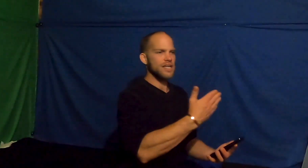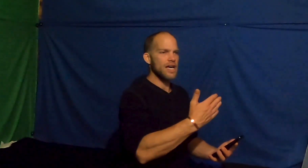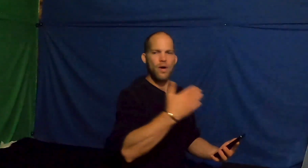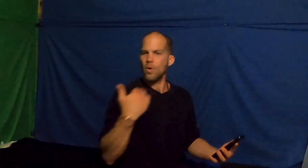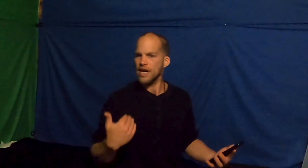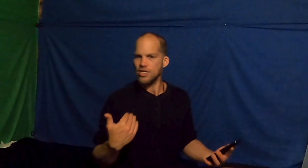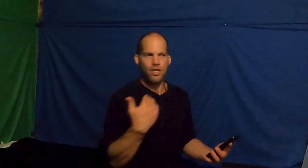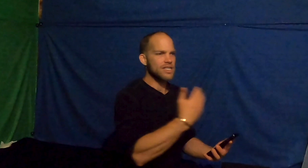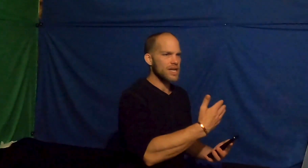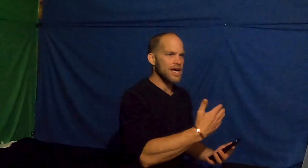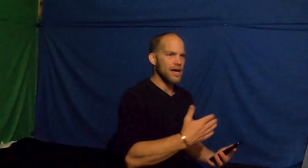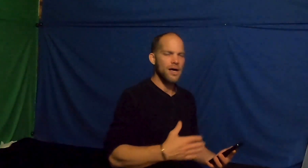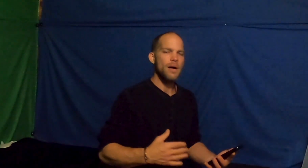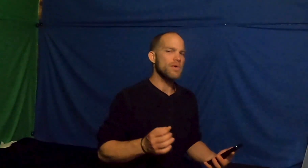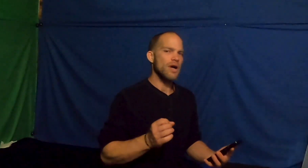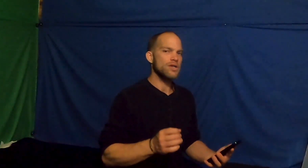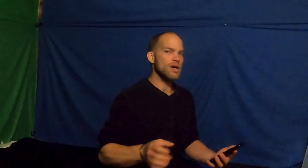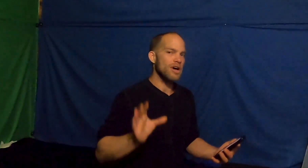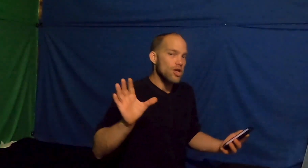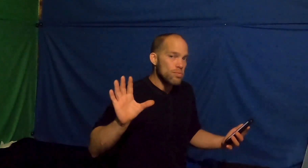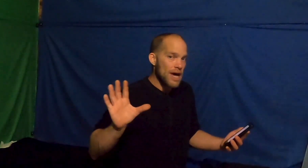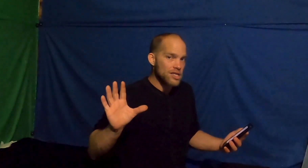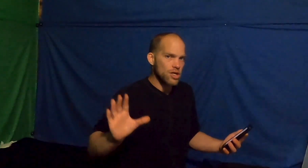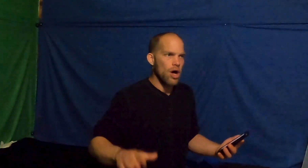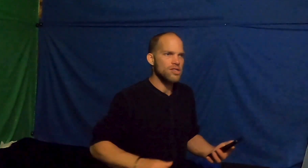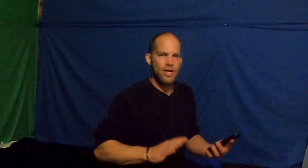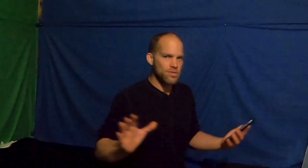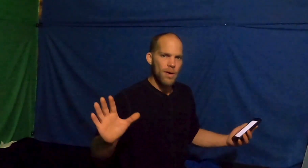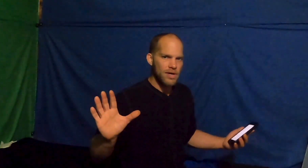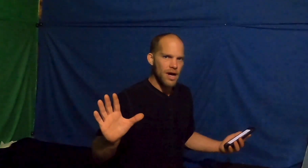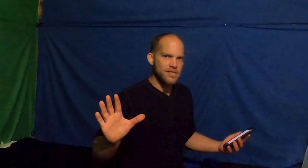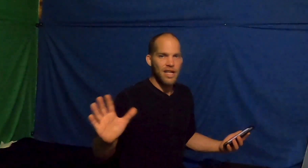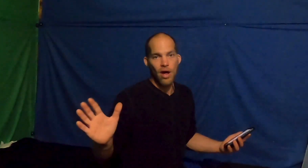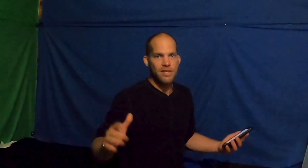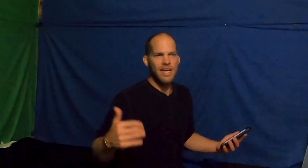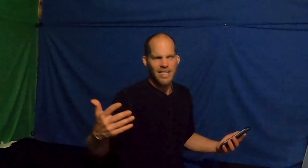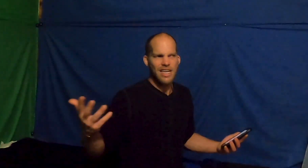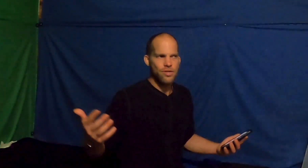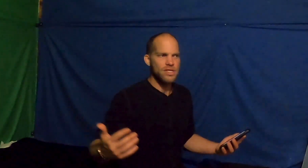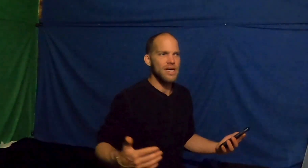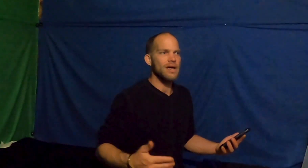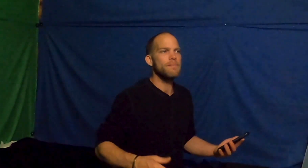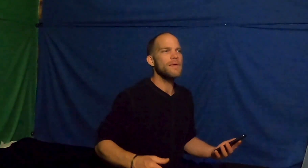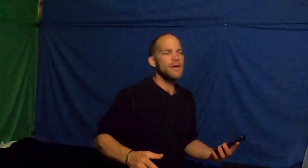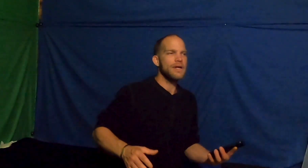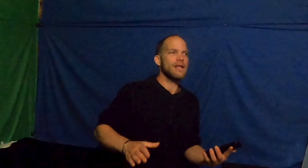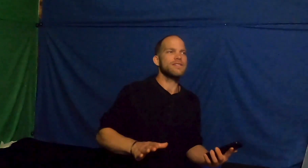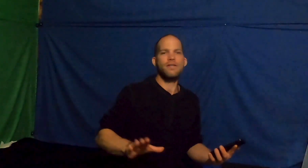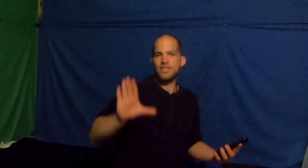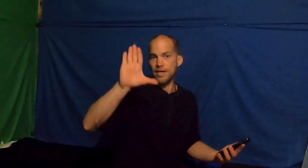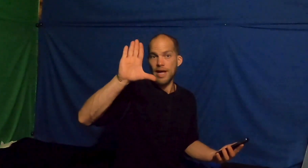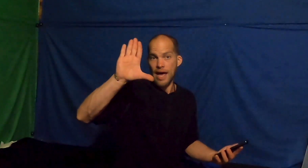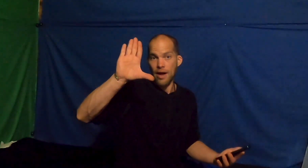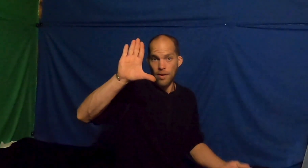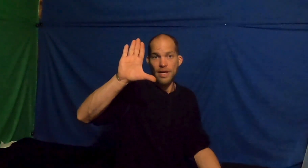king, or nature is king, but not talking about man's law. So that's why I would not say law is king, nature is king. Now let's understand that L